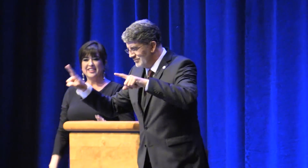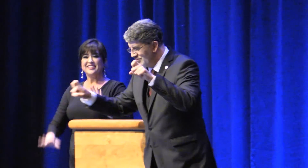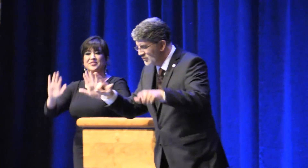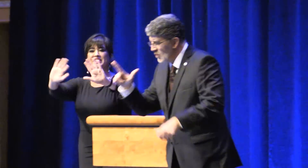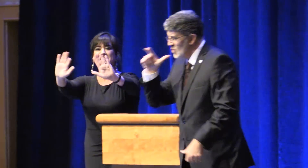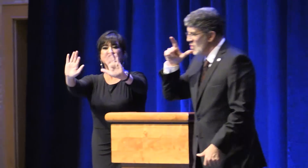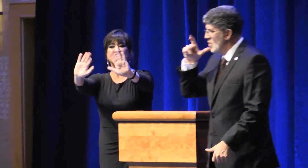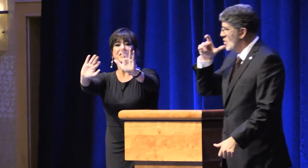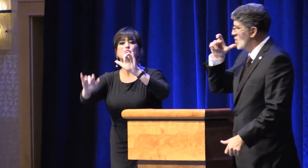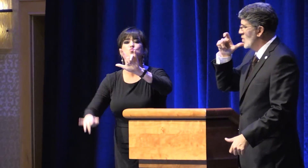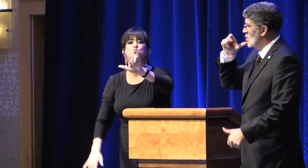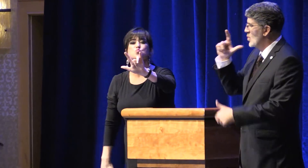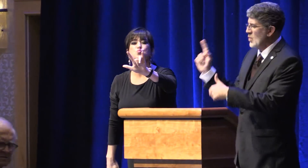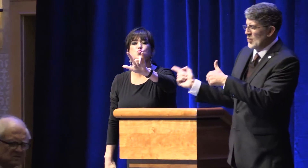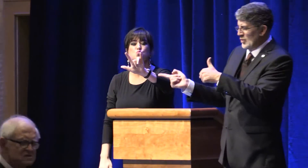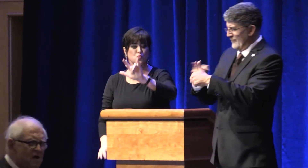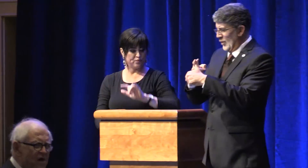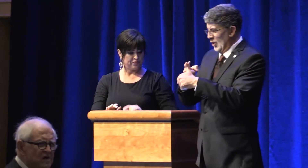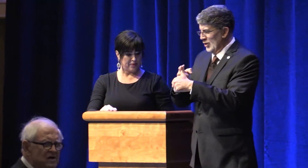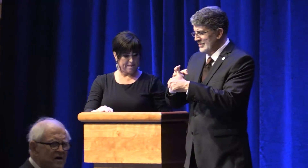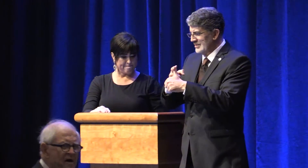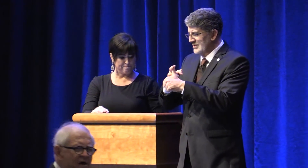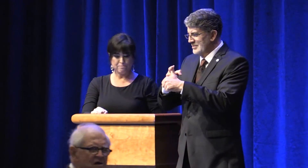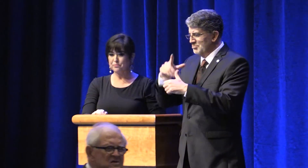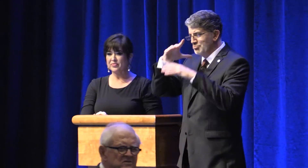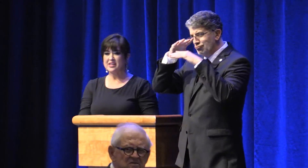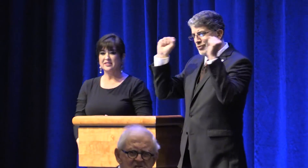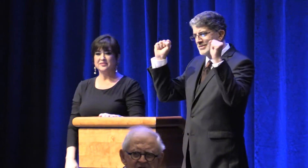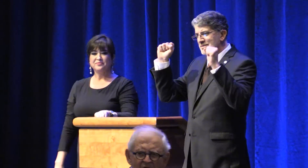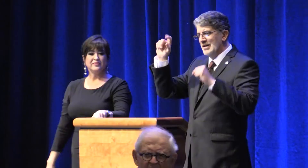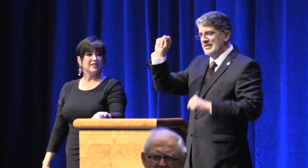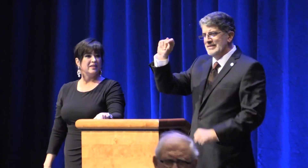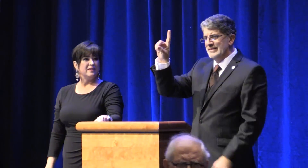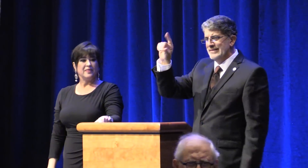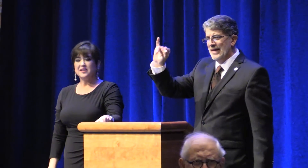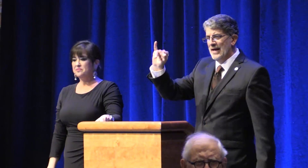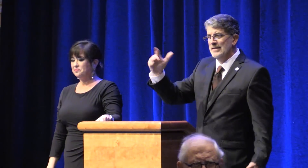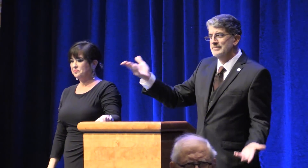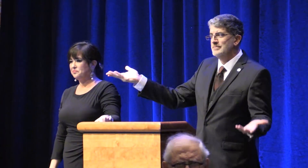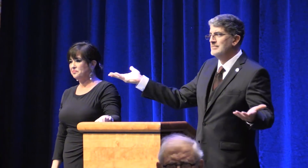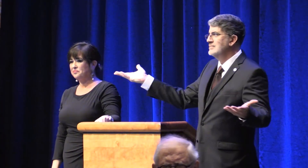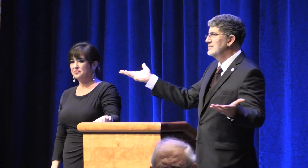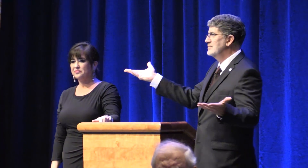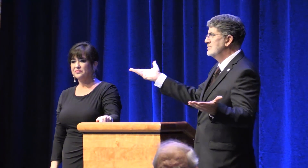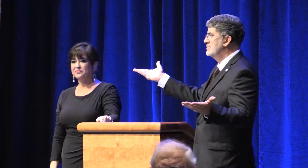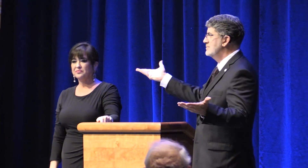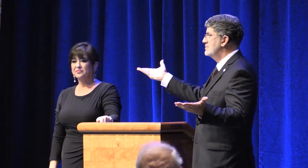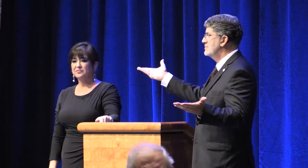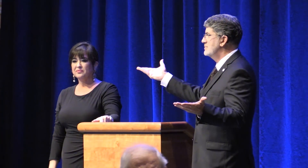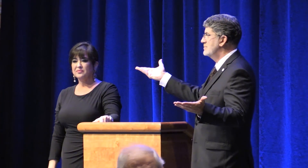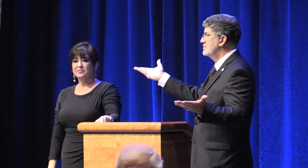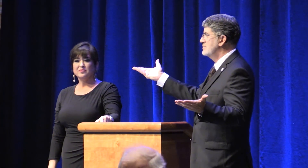A question for the audience. Who was the first president of TDI?